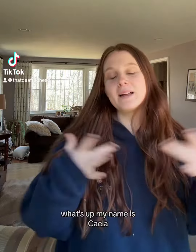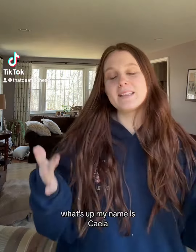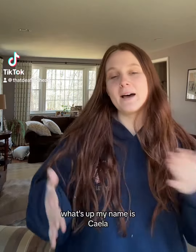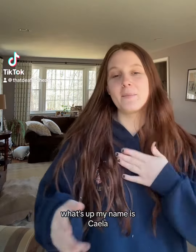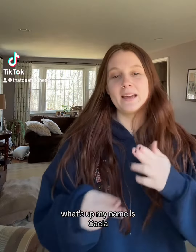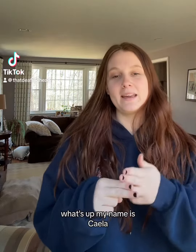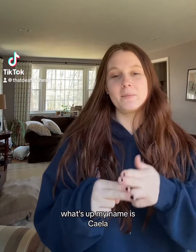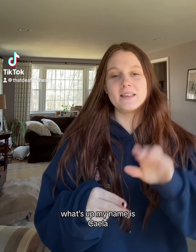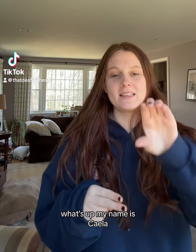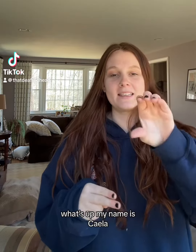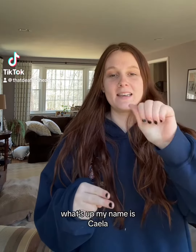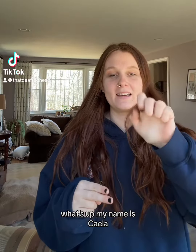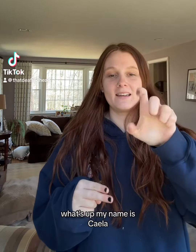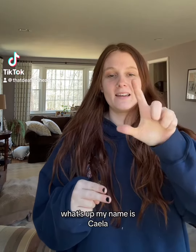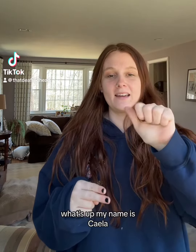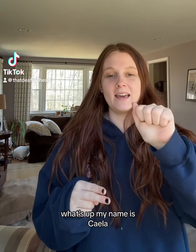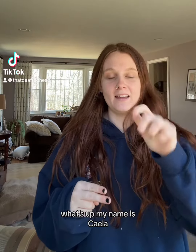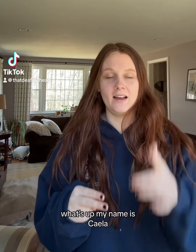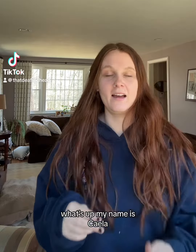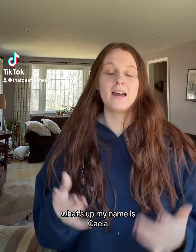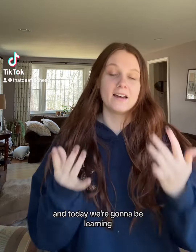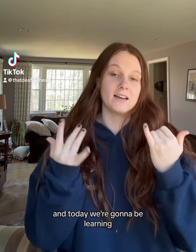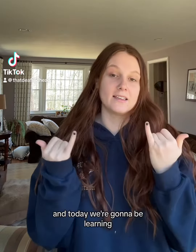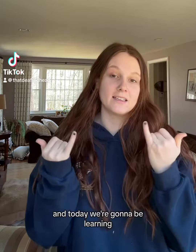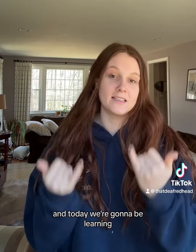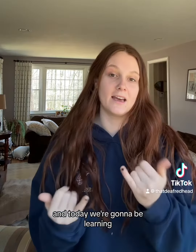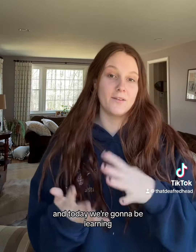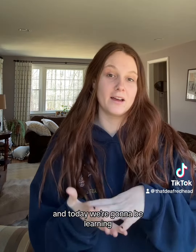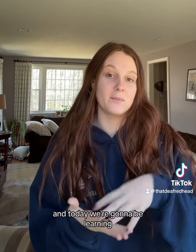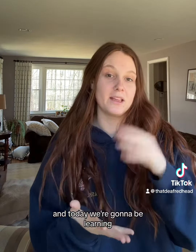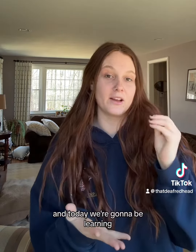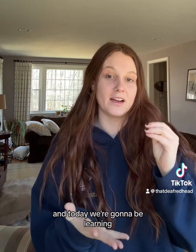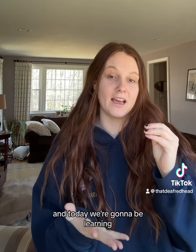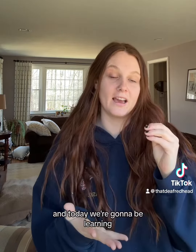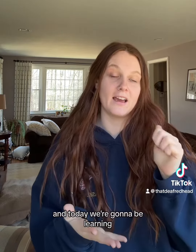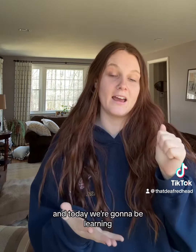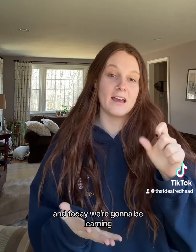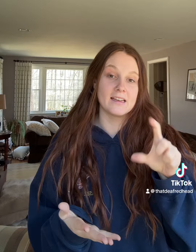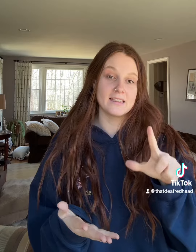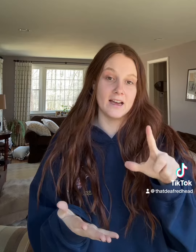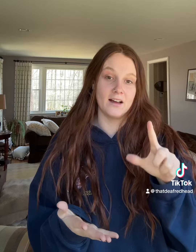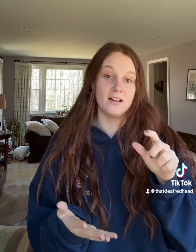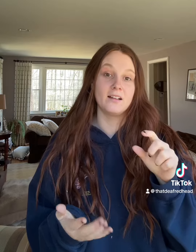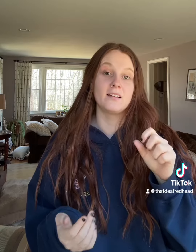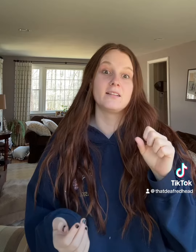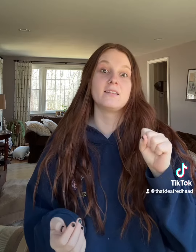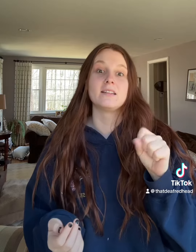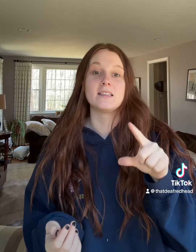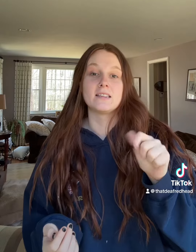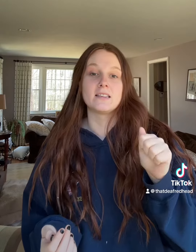What's up? My name is Caela, and today we're going to be learning ASL